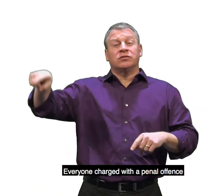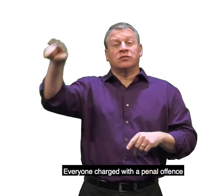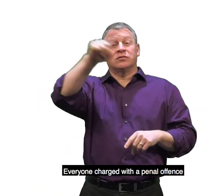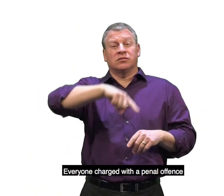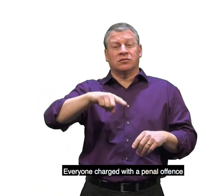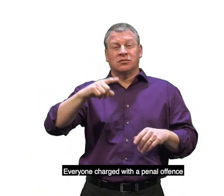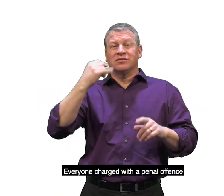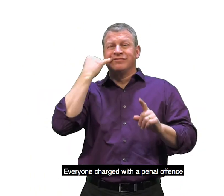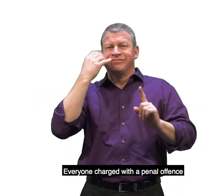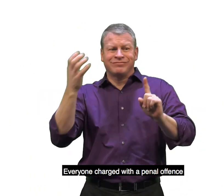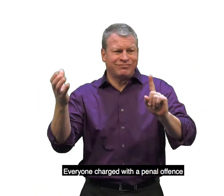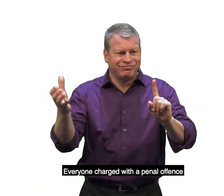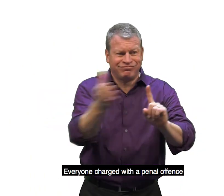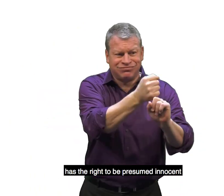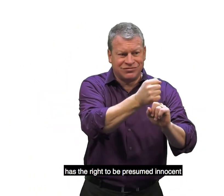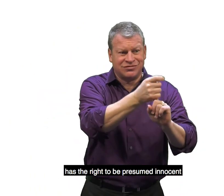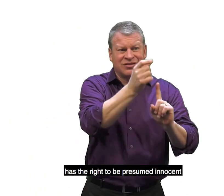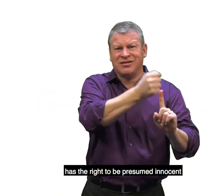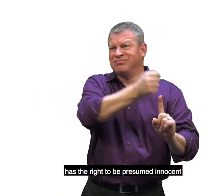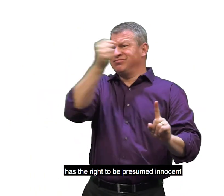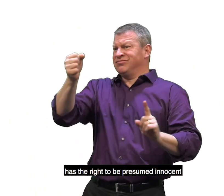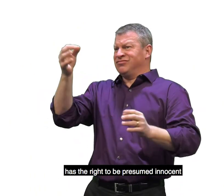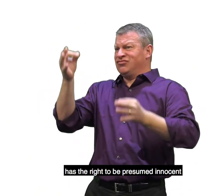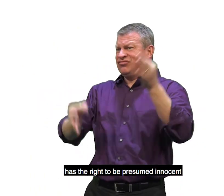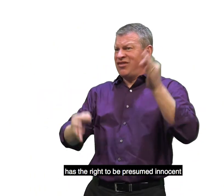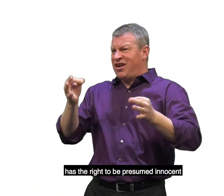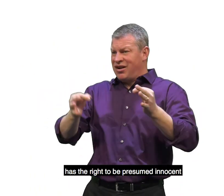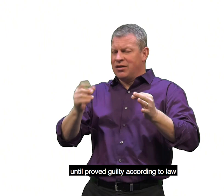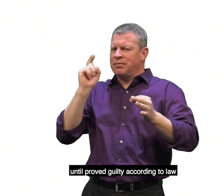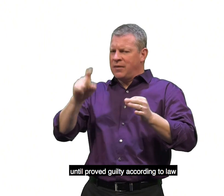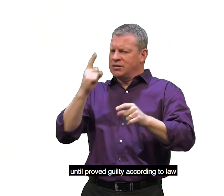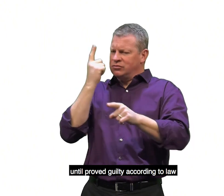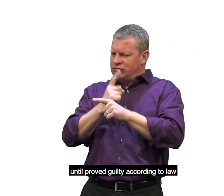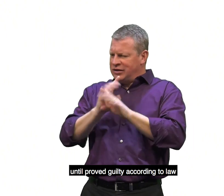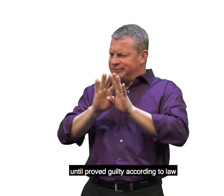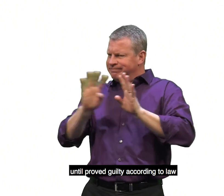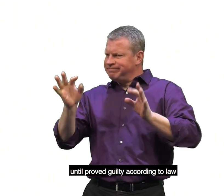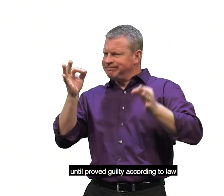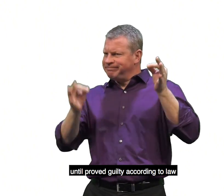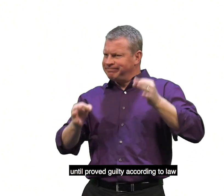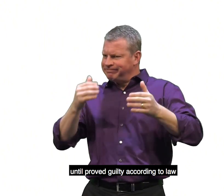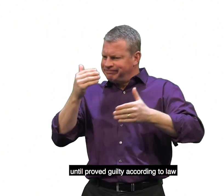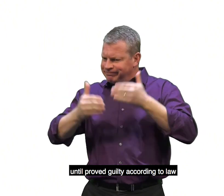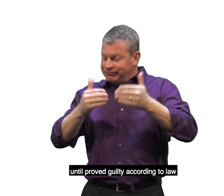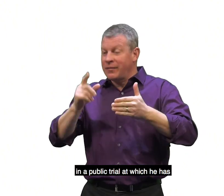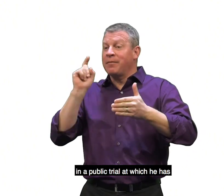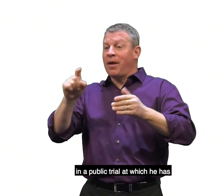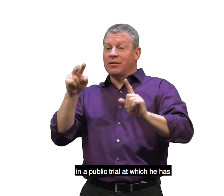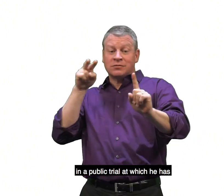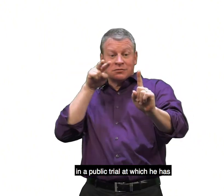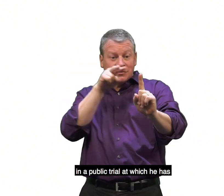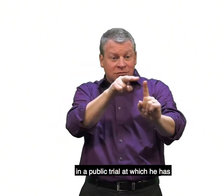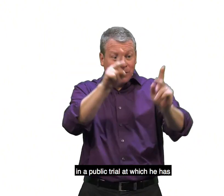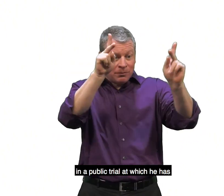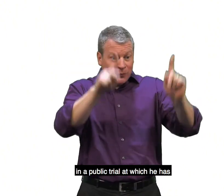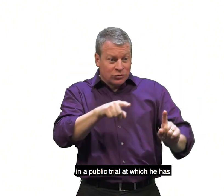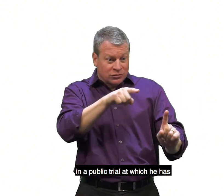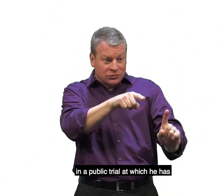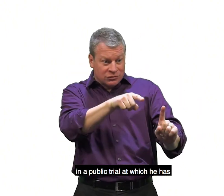Everyone charged with a penal offense has the right to be presumed innocent until proved guilty according to law in a public trial at which